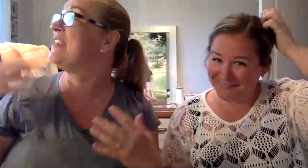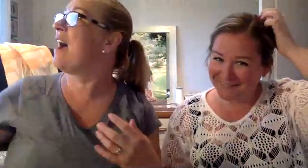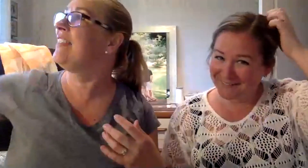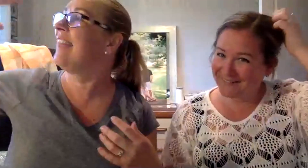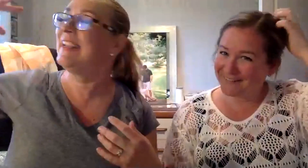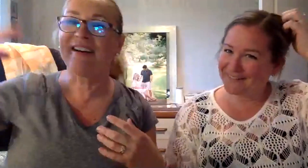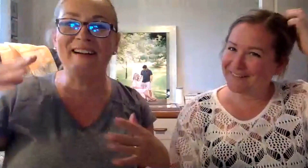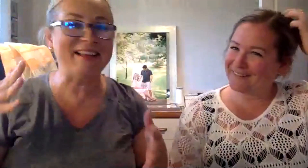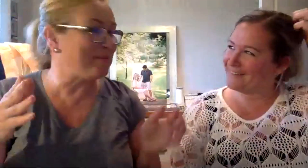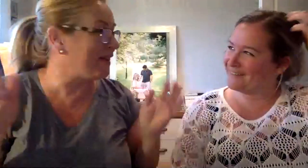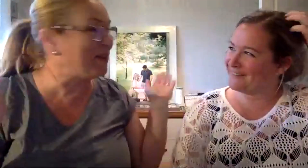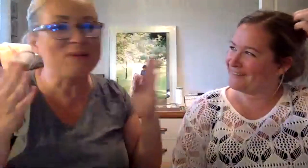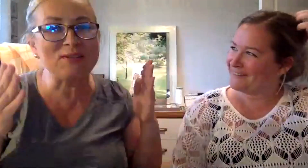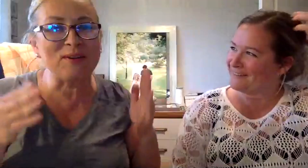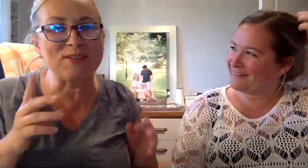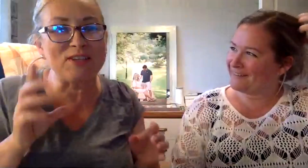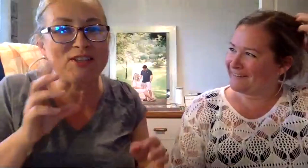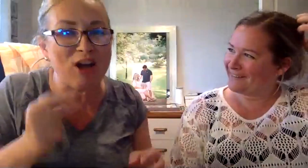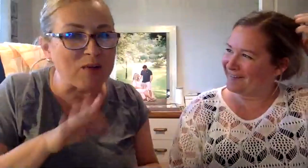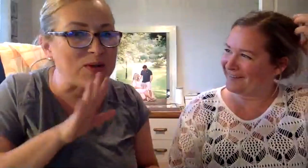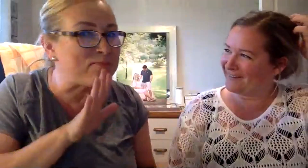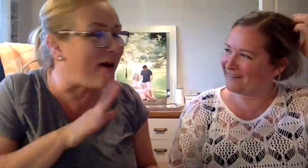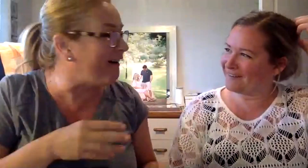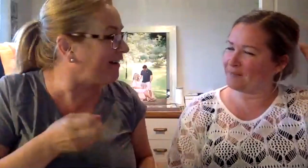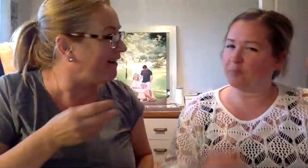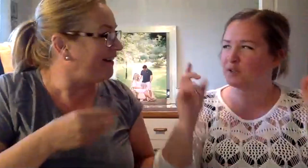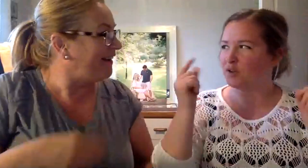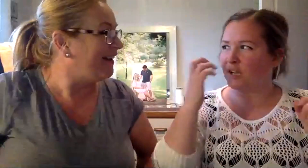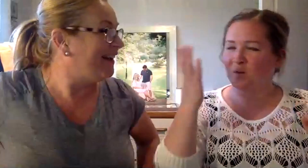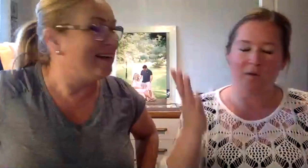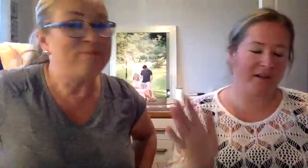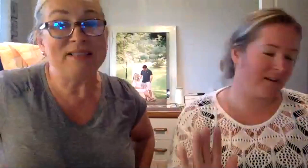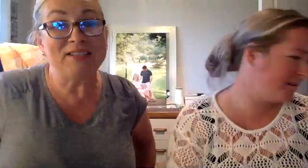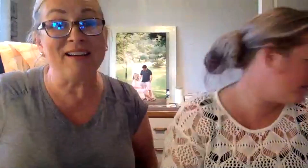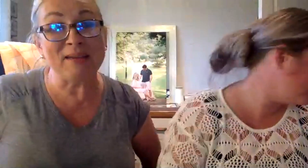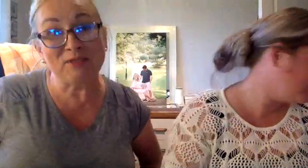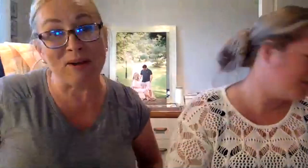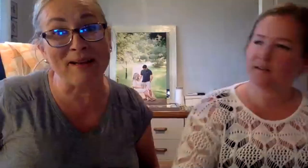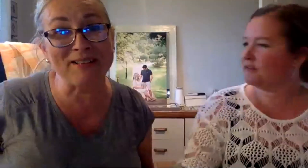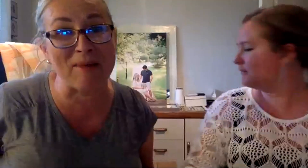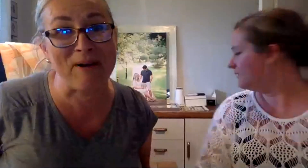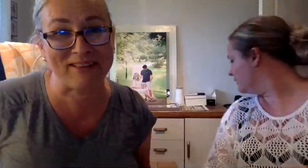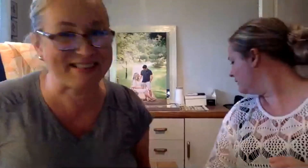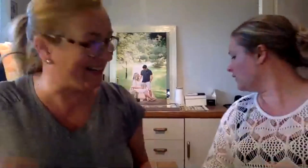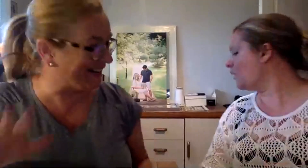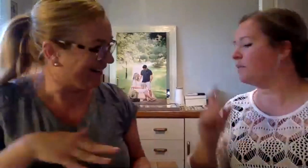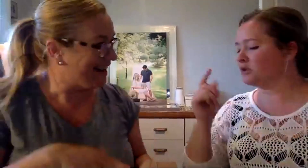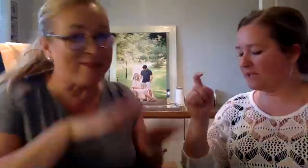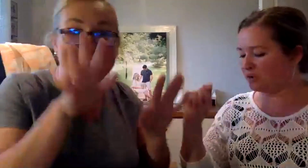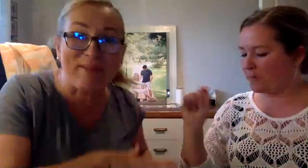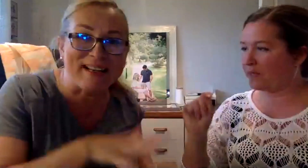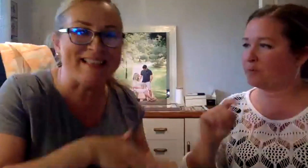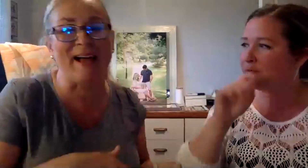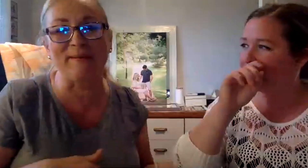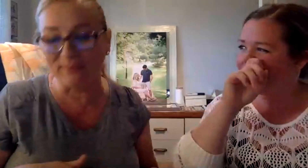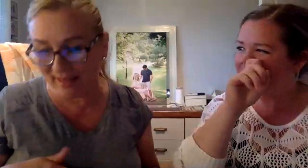here. I know I had the light on and we closed the door so the dog wouldn't bark, but the dog keeps jumping on top of us here and we